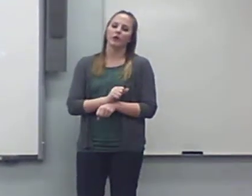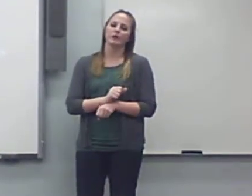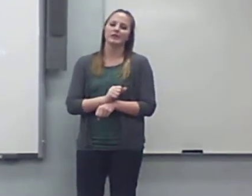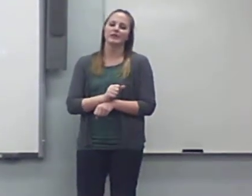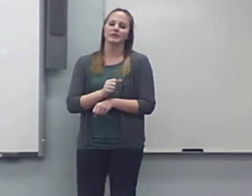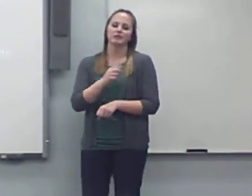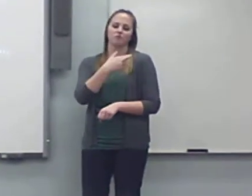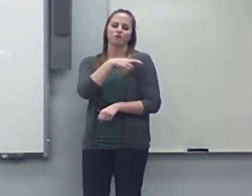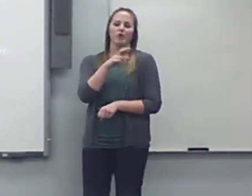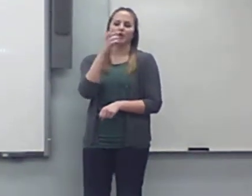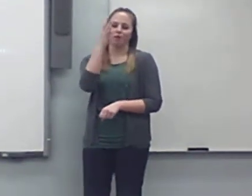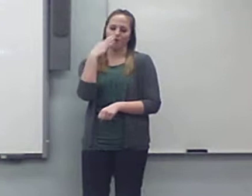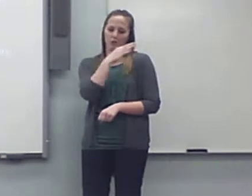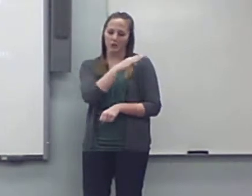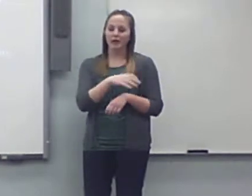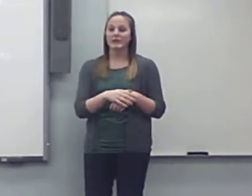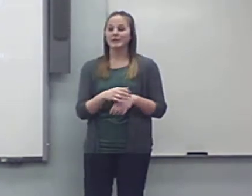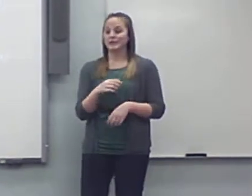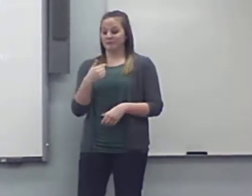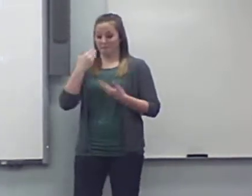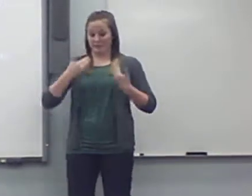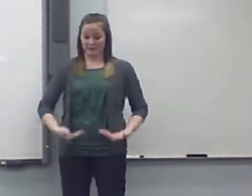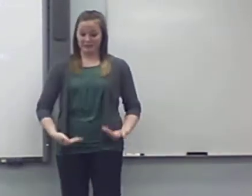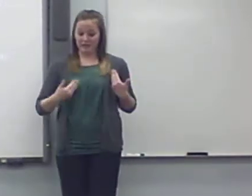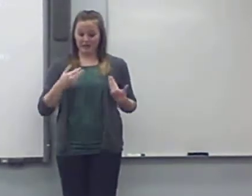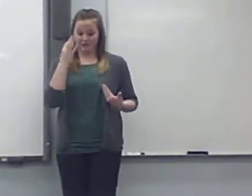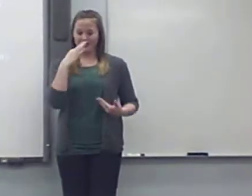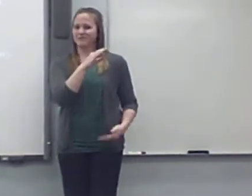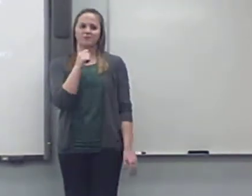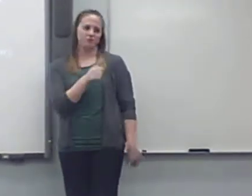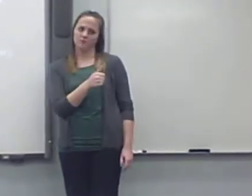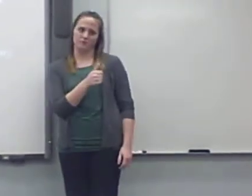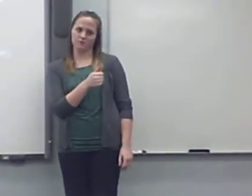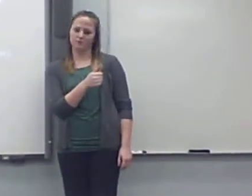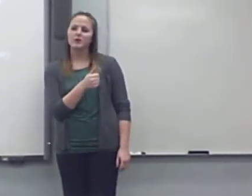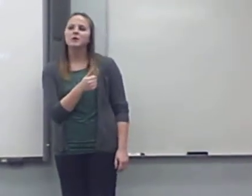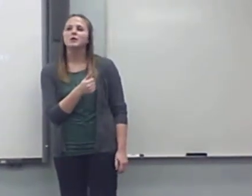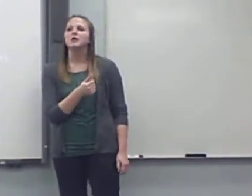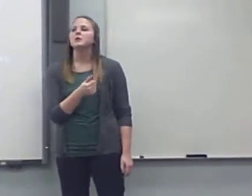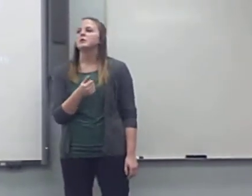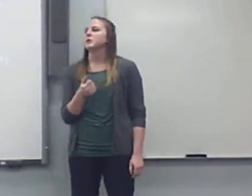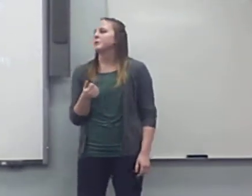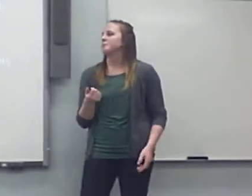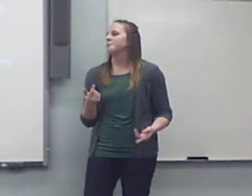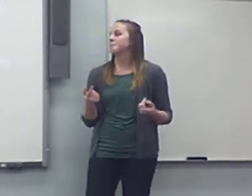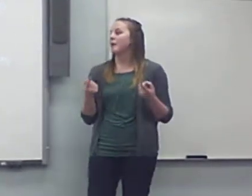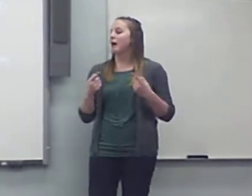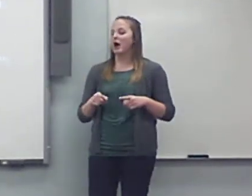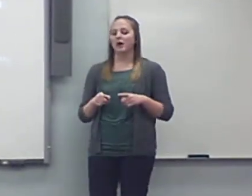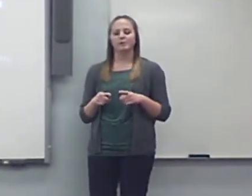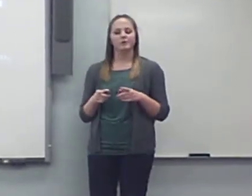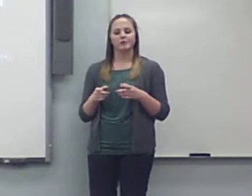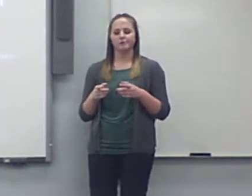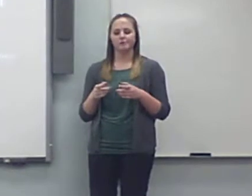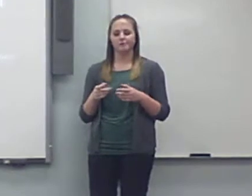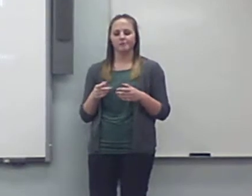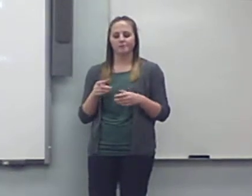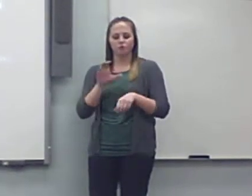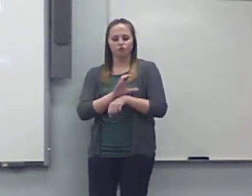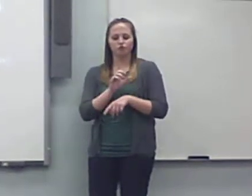do find the Catholic setting very challenging because it does deal with a lot of prose and text, a lot of ritual songs, and I believe